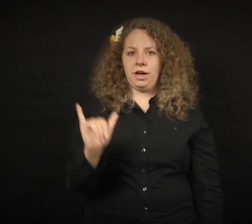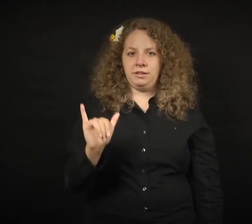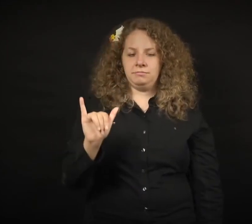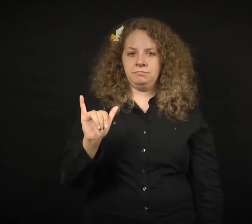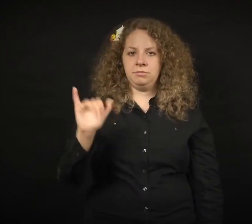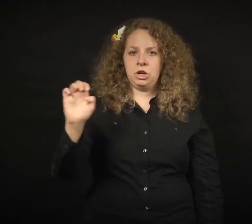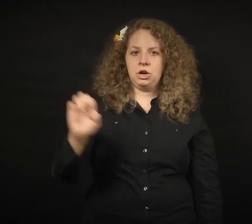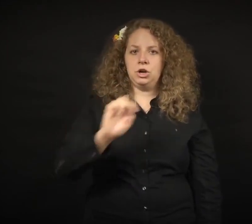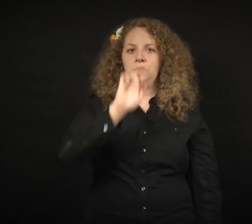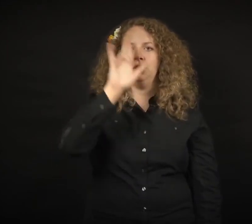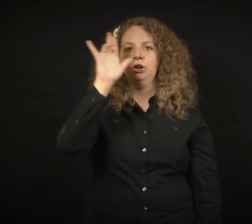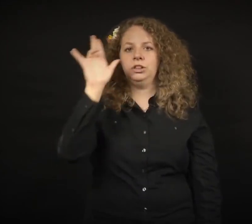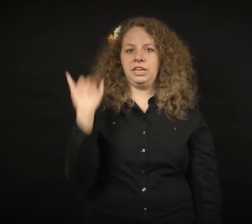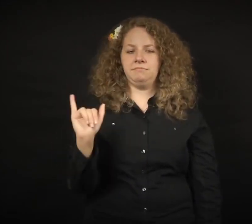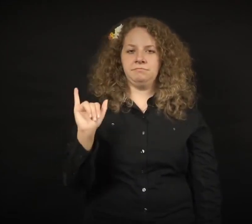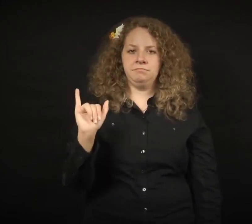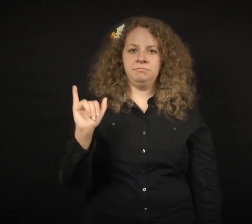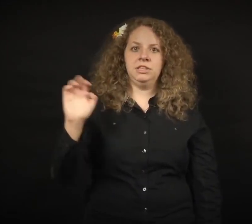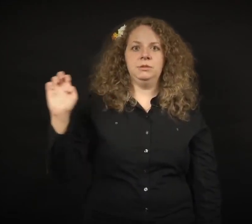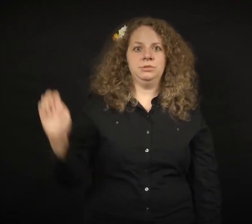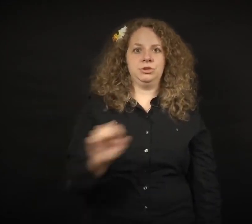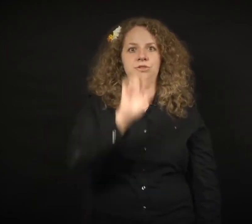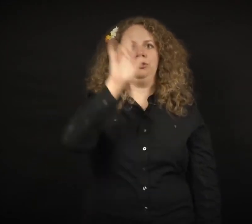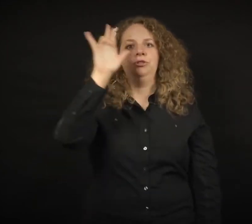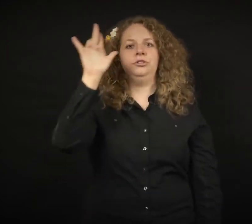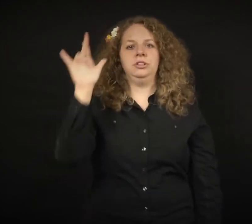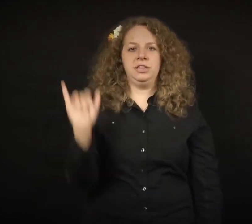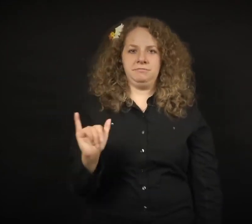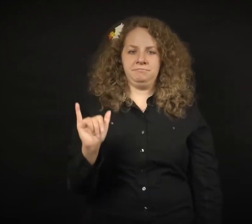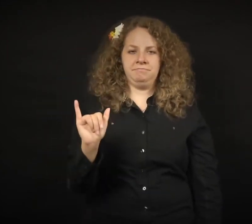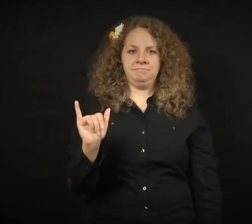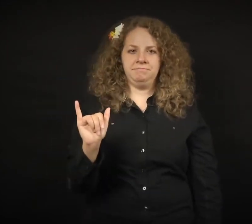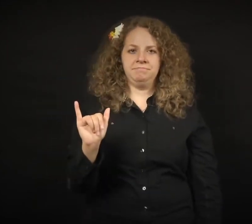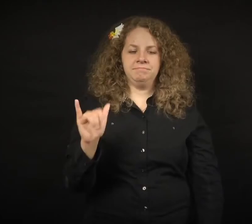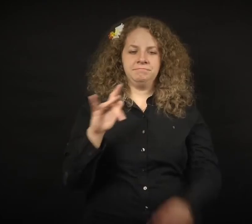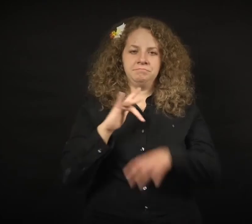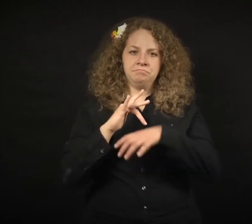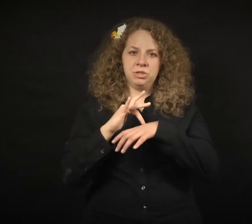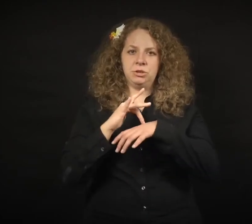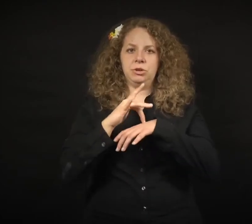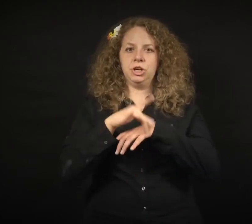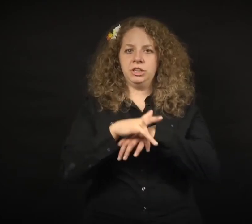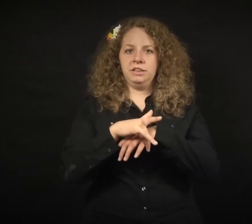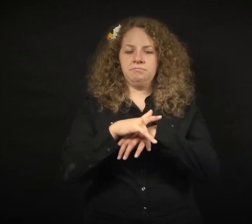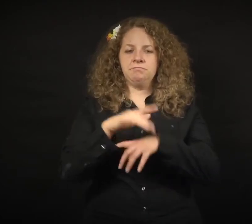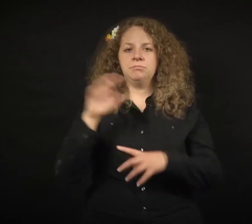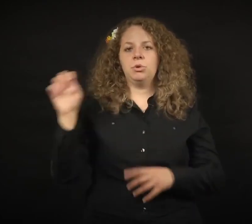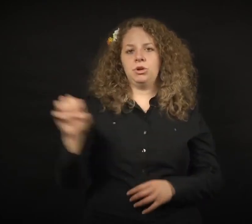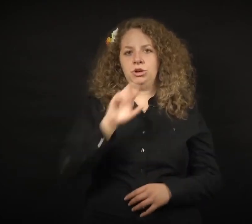E-A-R-L-Y, early. It was early. So early or